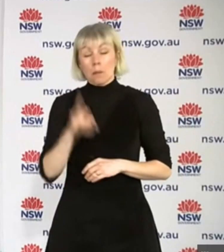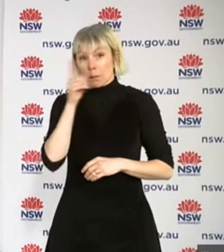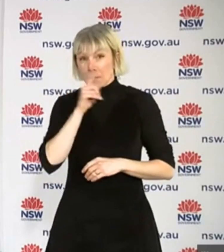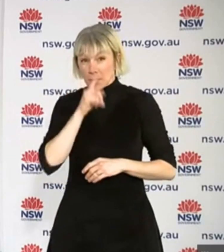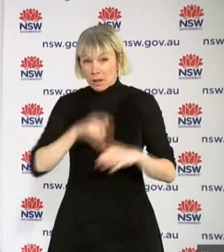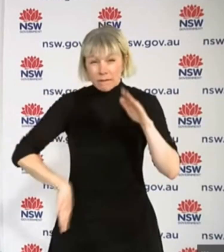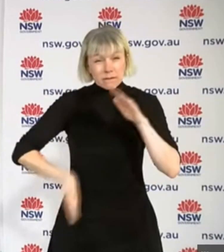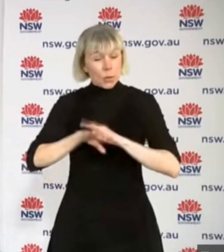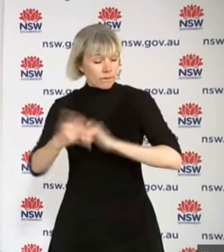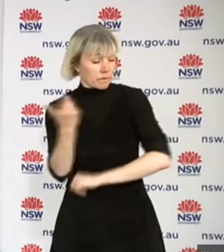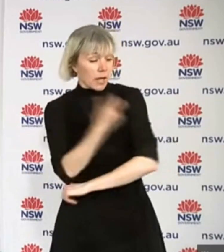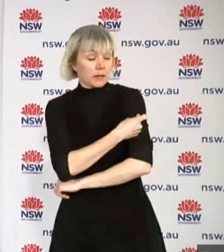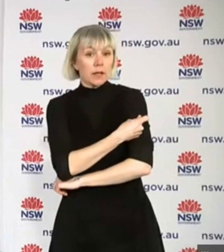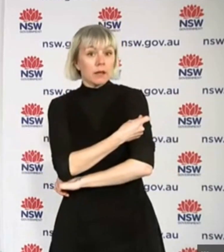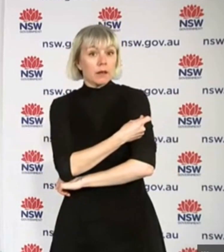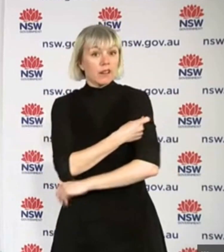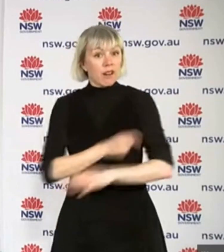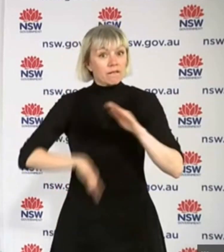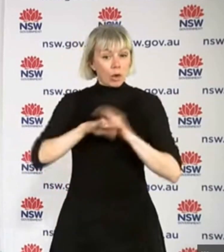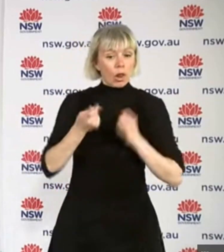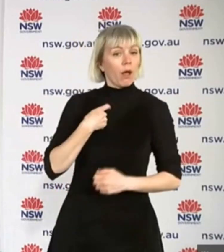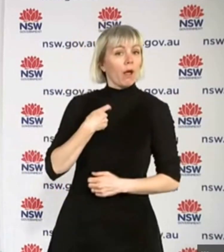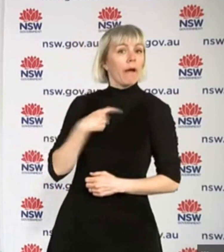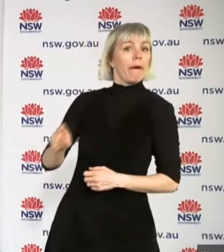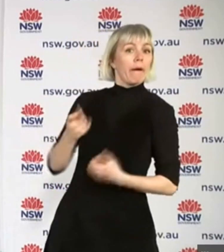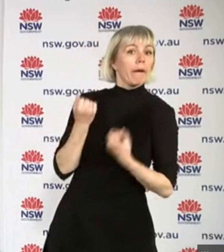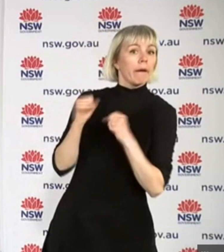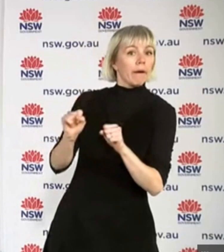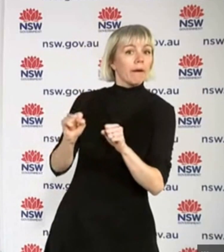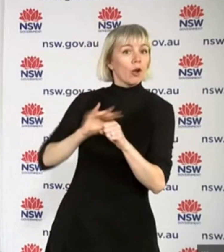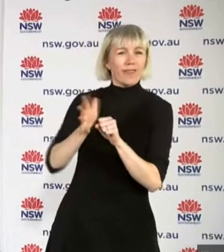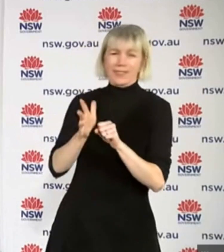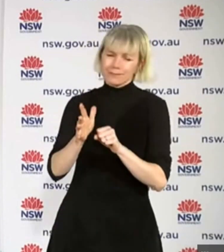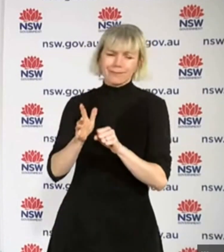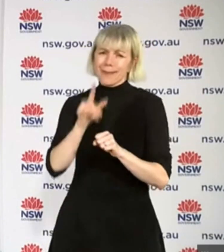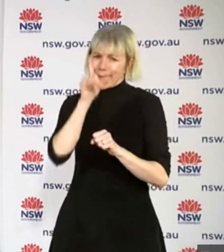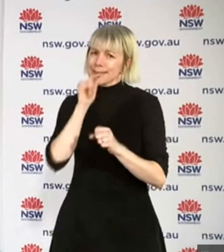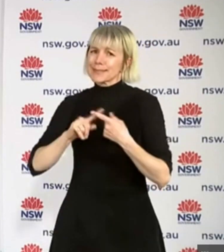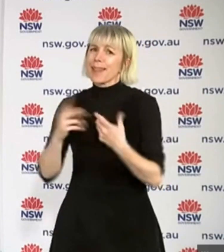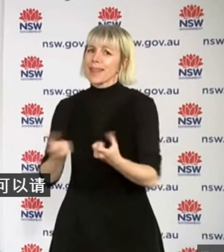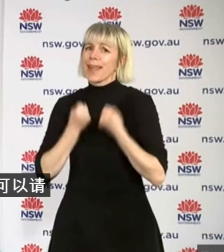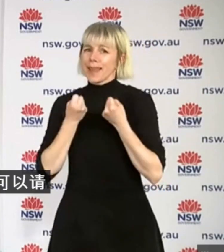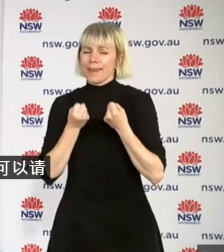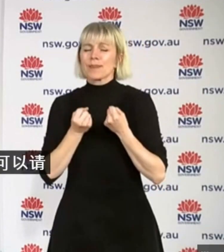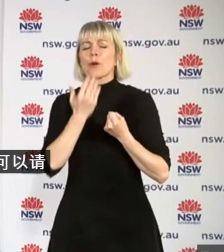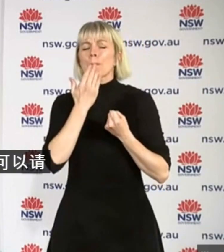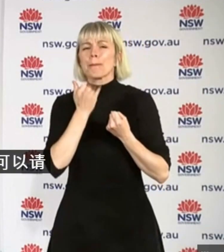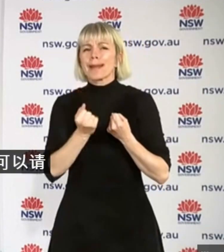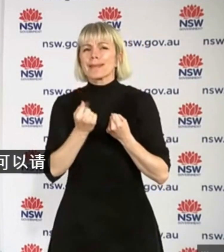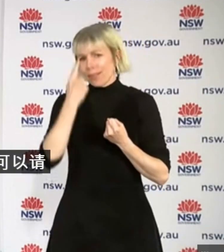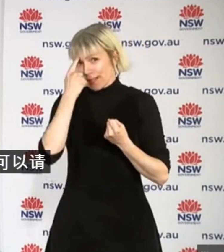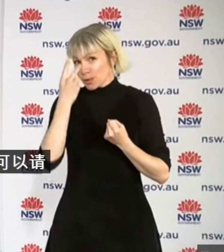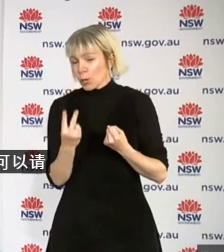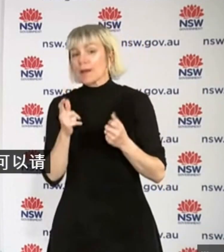about that, and I ask people to start thinking about that. Whilst I encourage people planning what they're going to do in the week of the 11th of October, can I ask everybody to plan